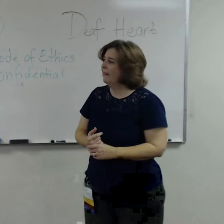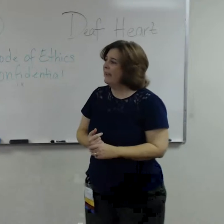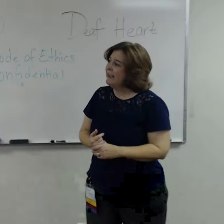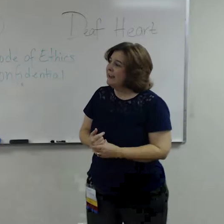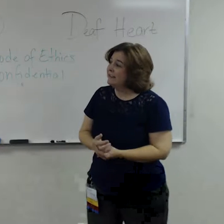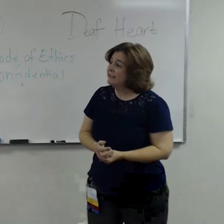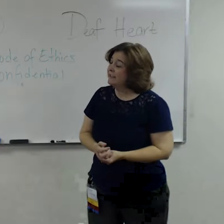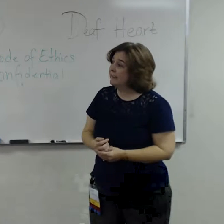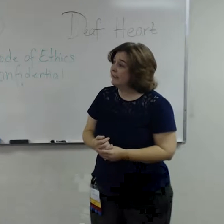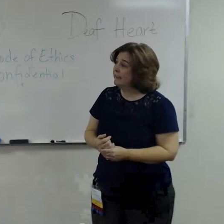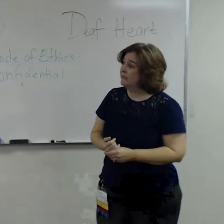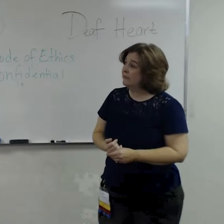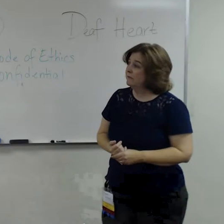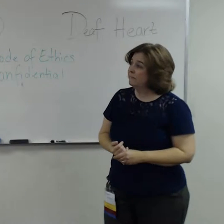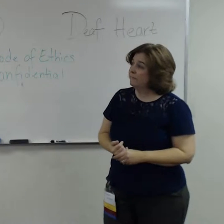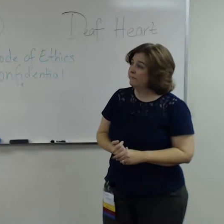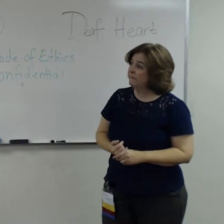And I hate to say this.